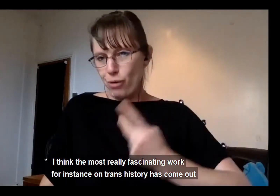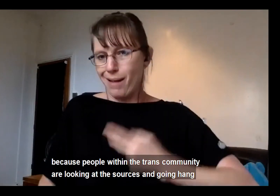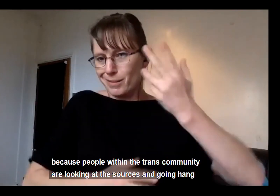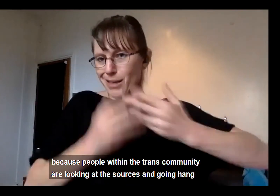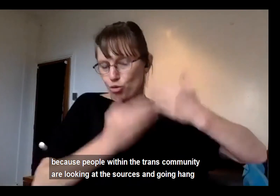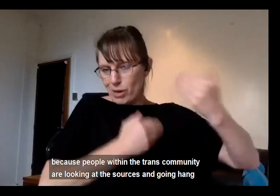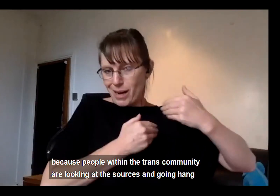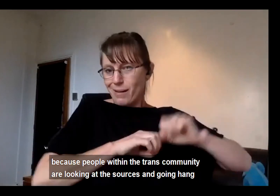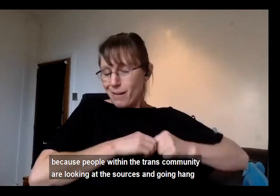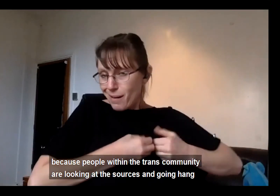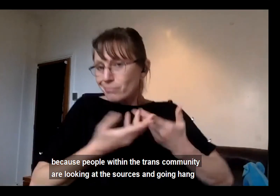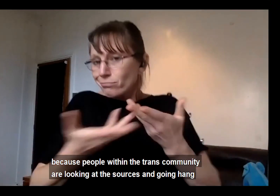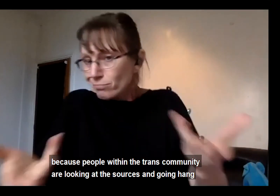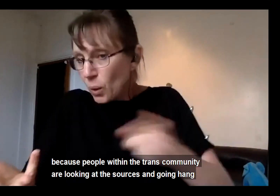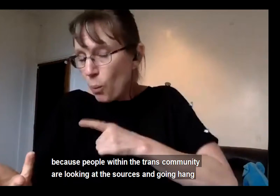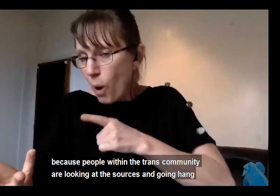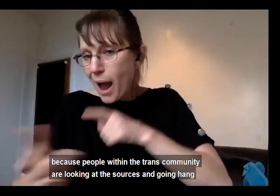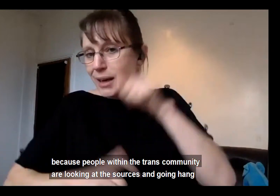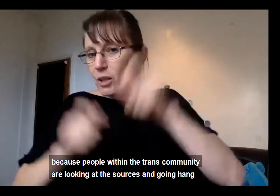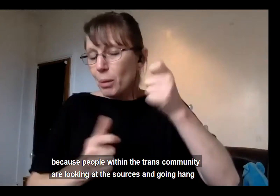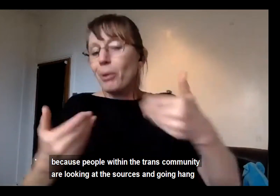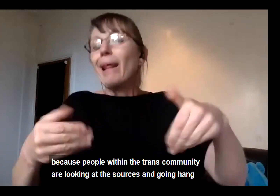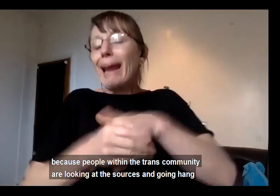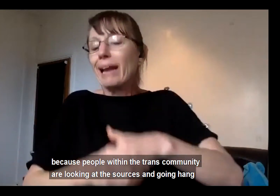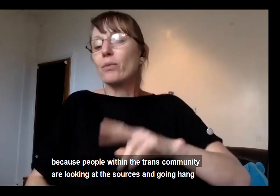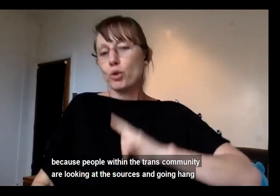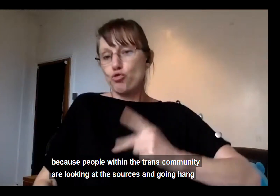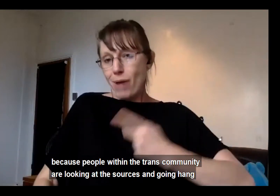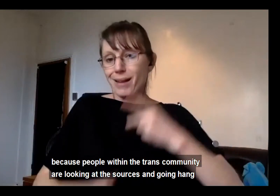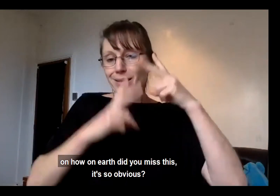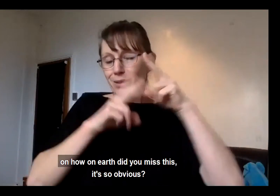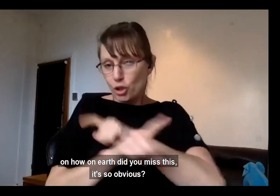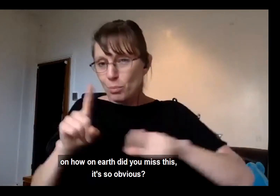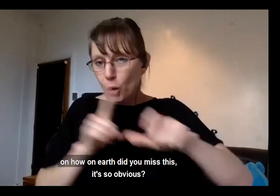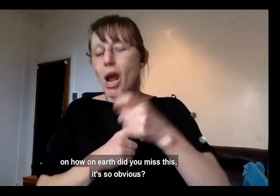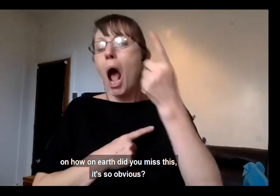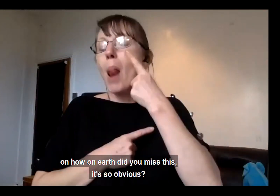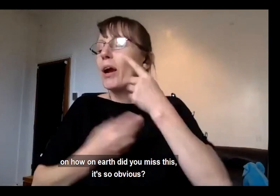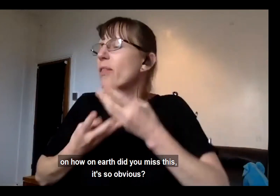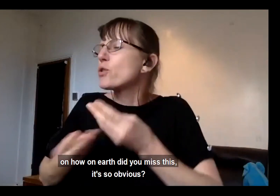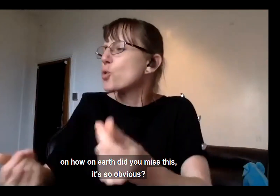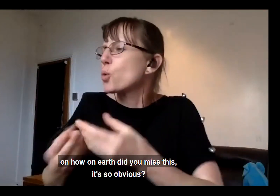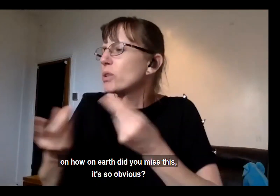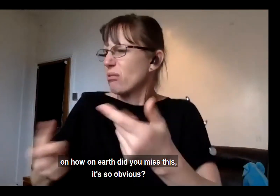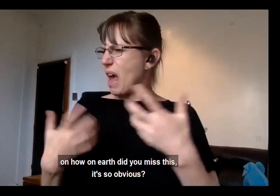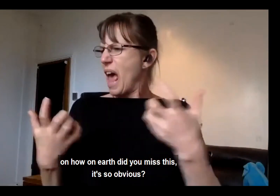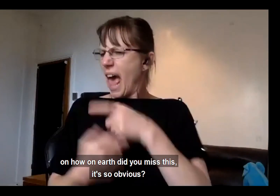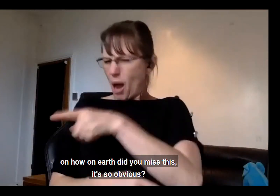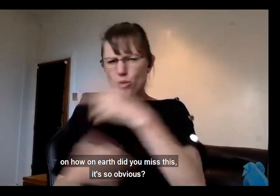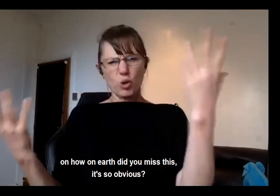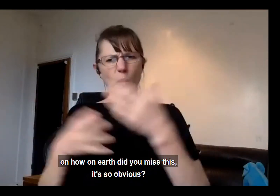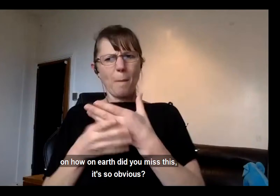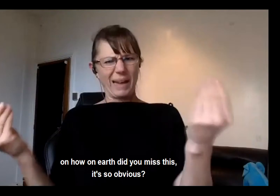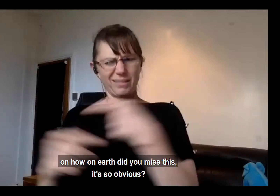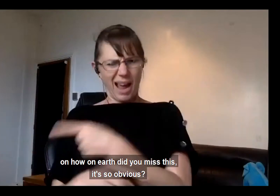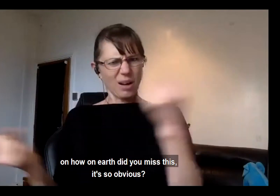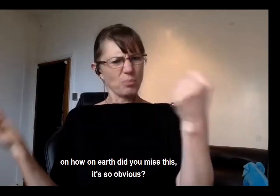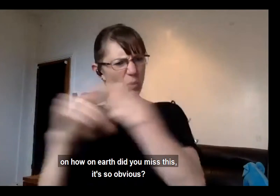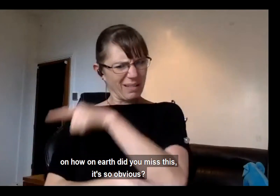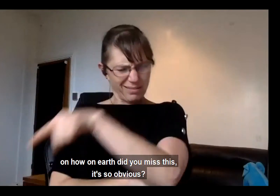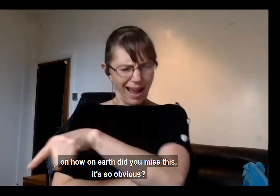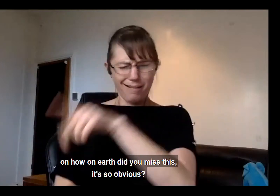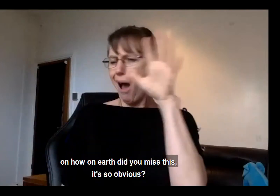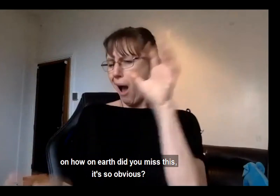come out because people within the trans community are looking at the sources and going, hang on, how on earth did you miss this? It's so